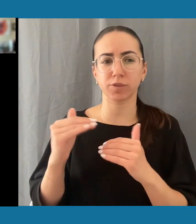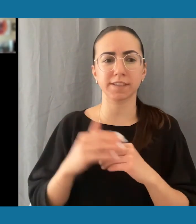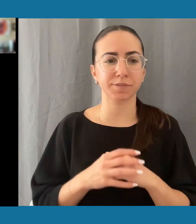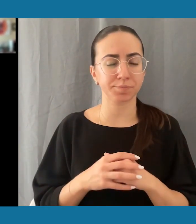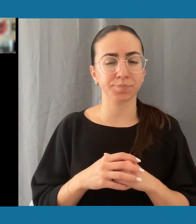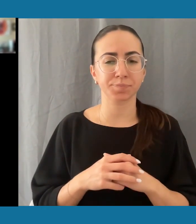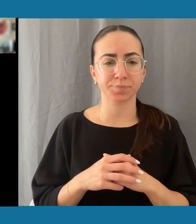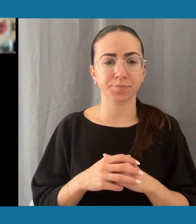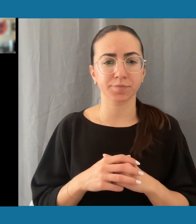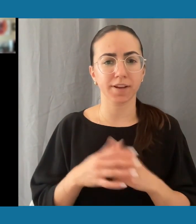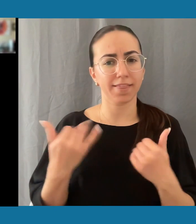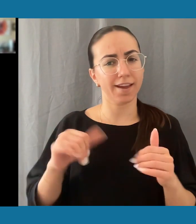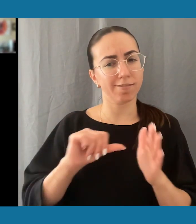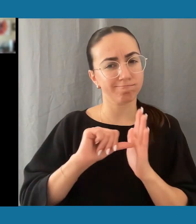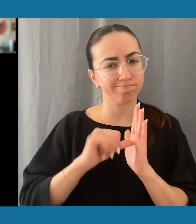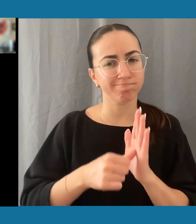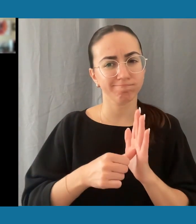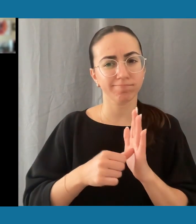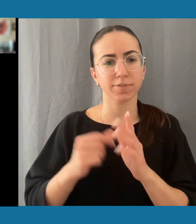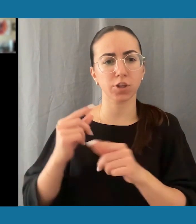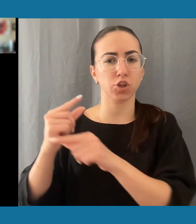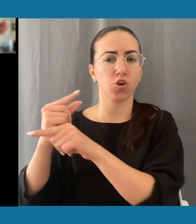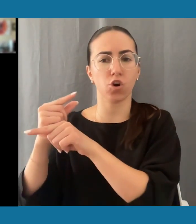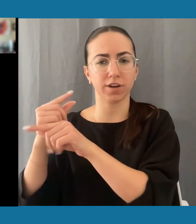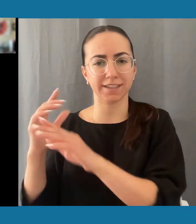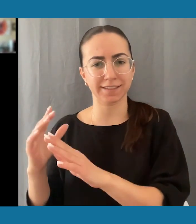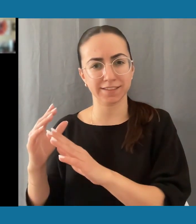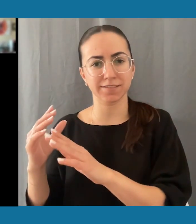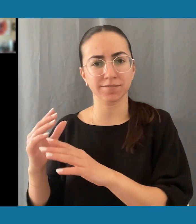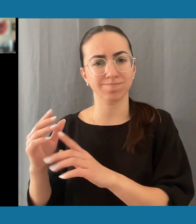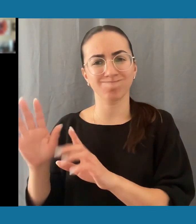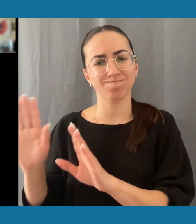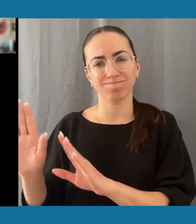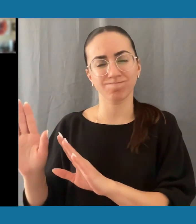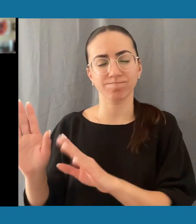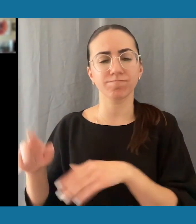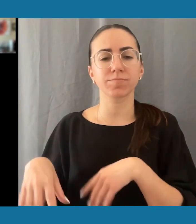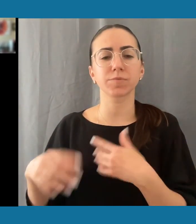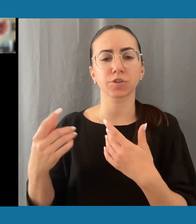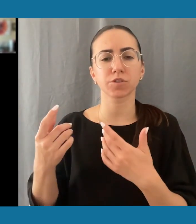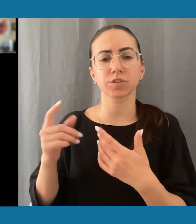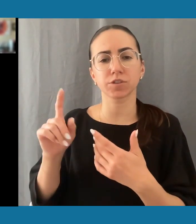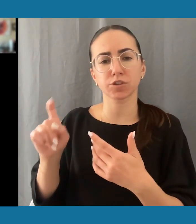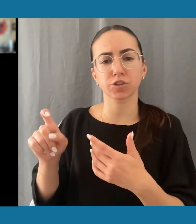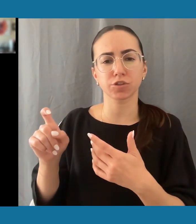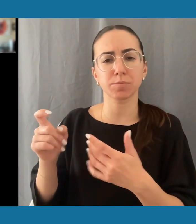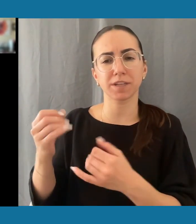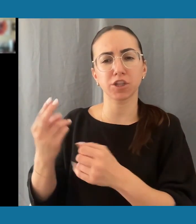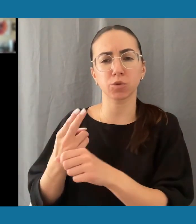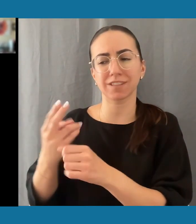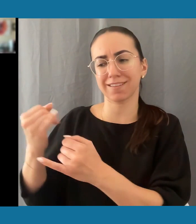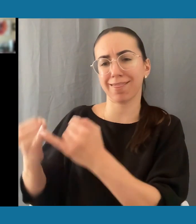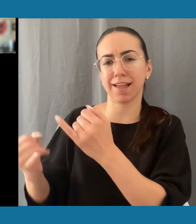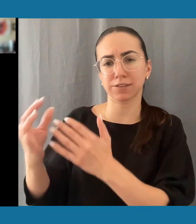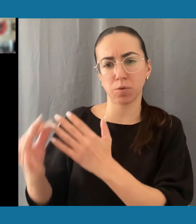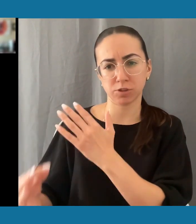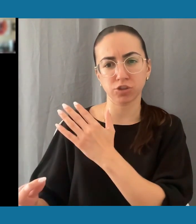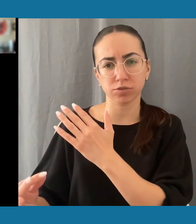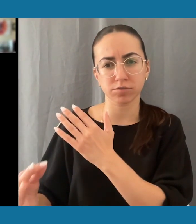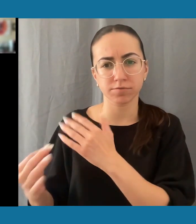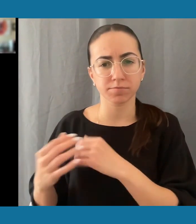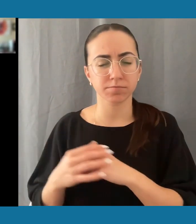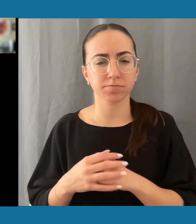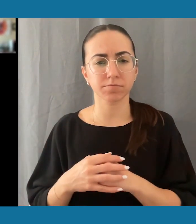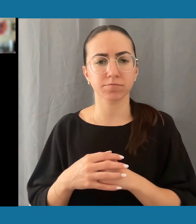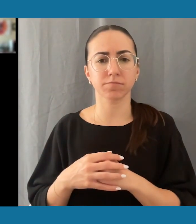a tool that should be used as a last resort only in very extreme circumstances where people